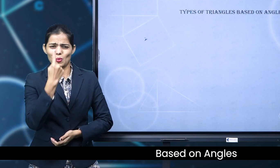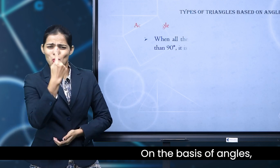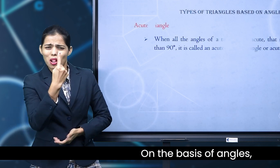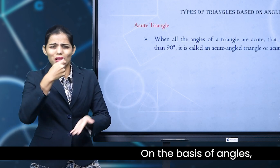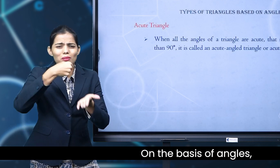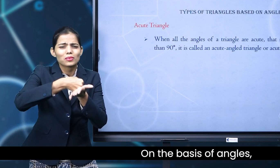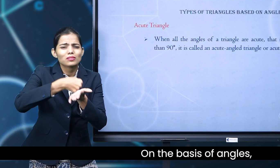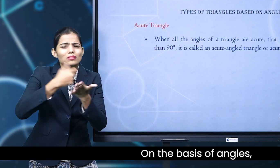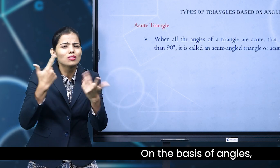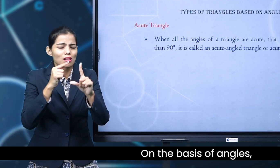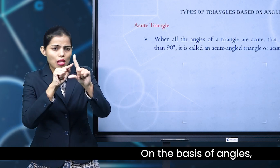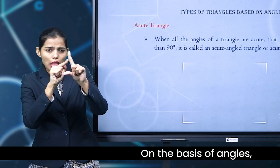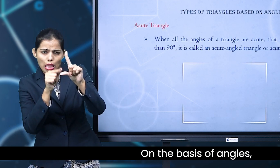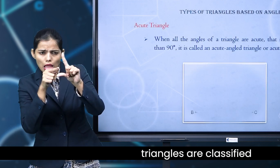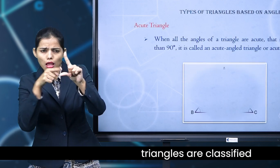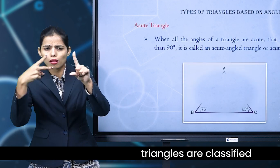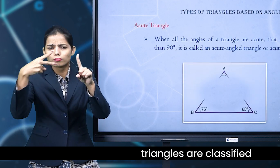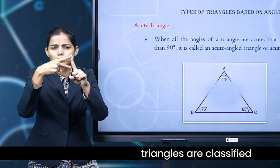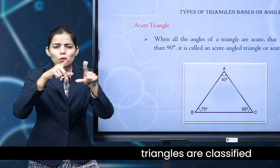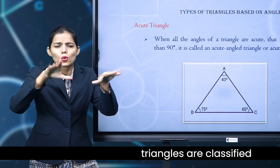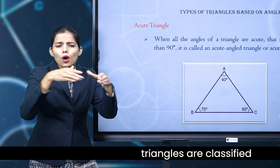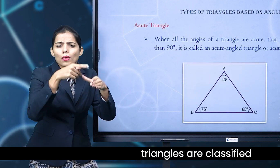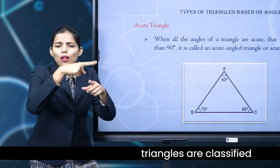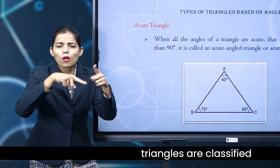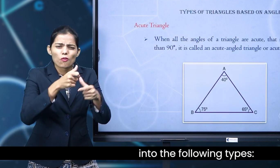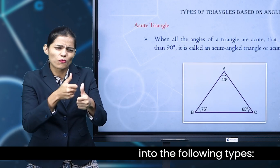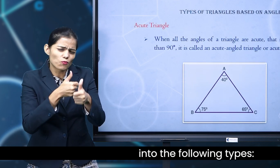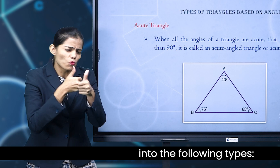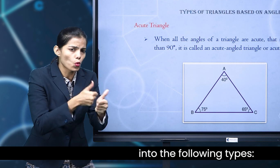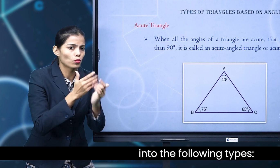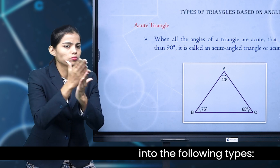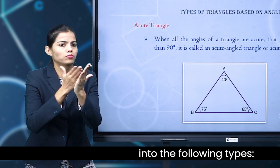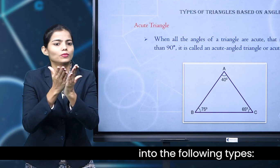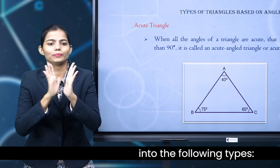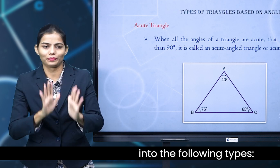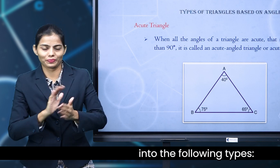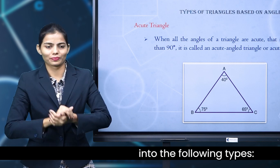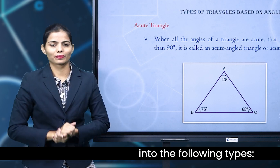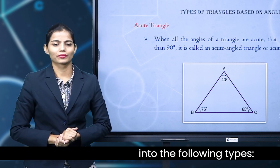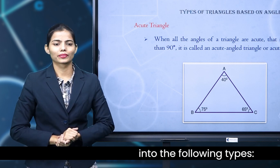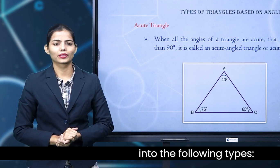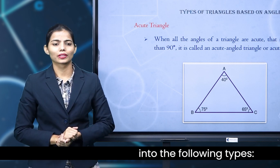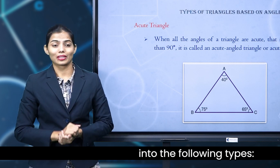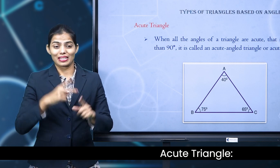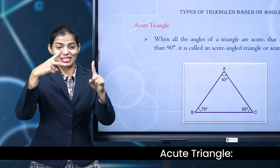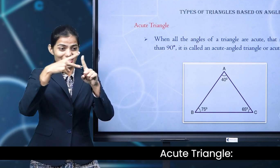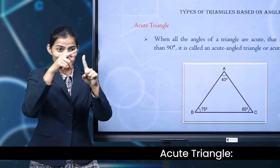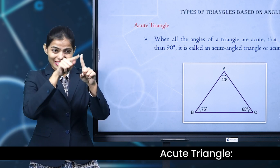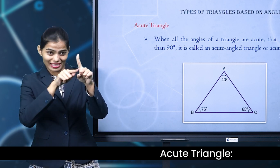On the basis of angles, triangles are classified into the following types. Acute